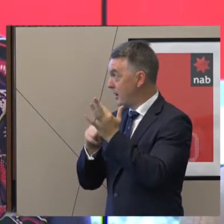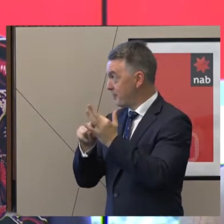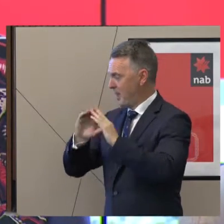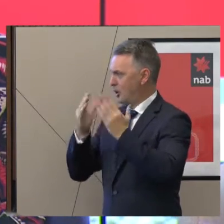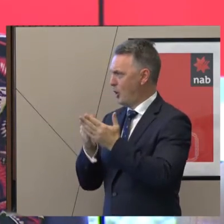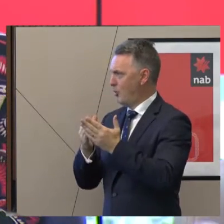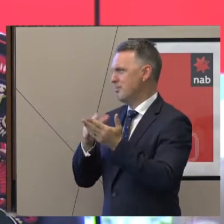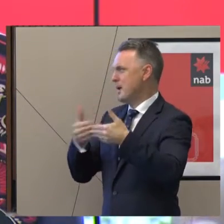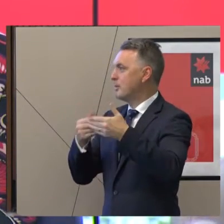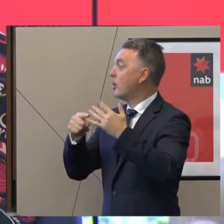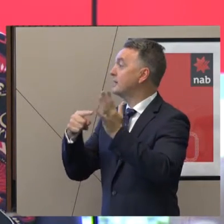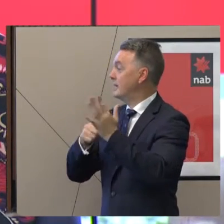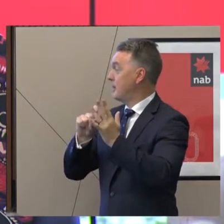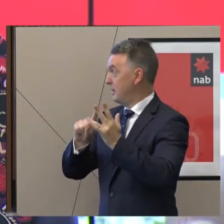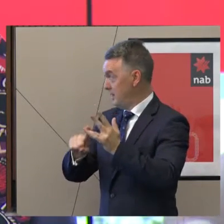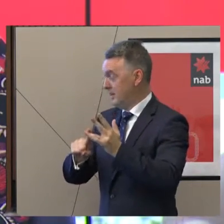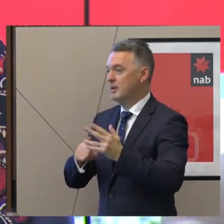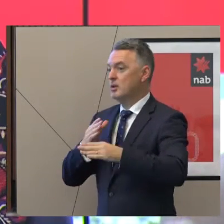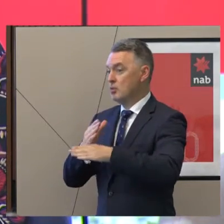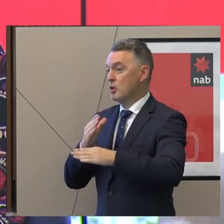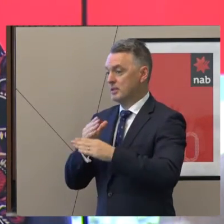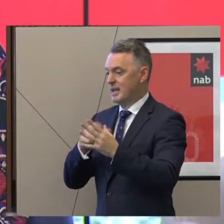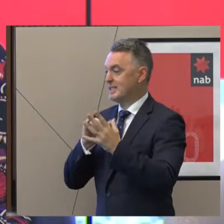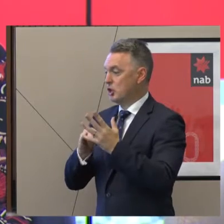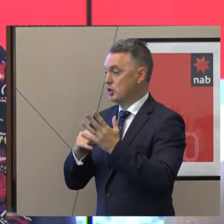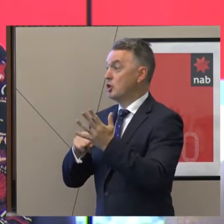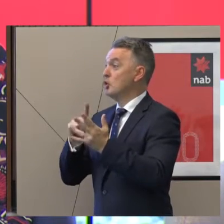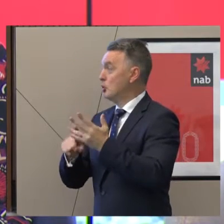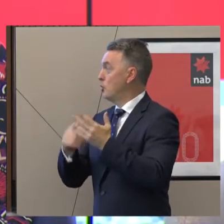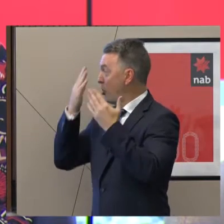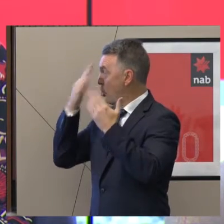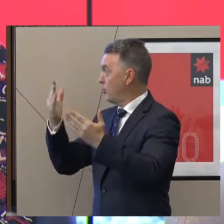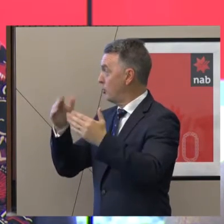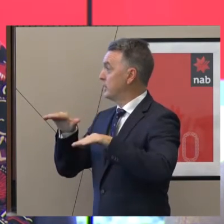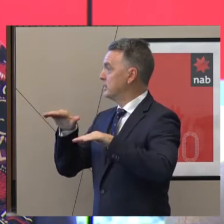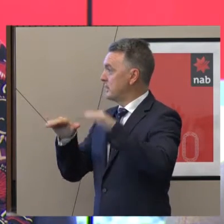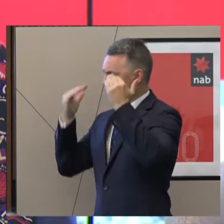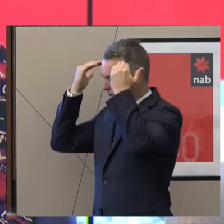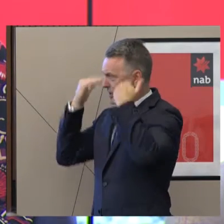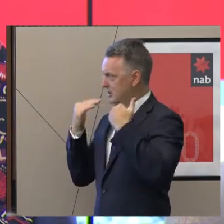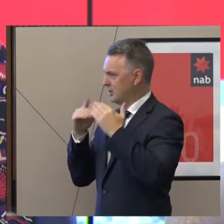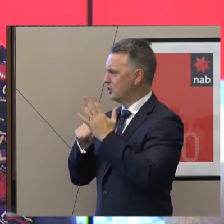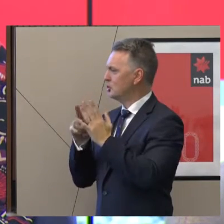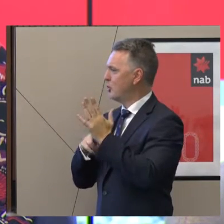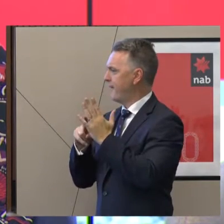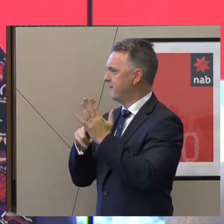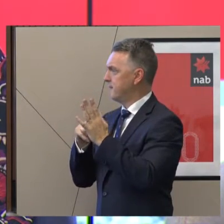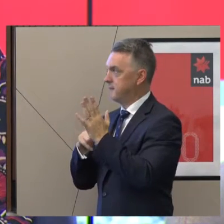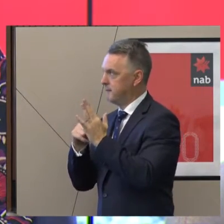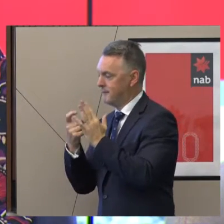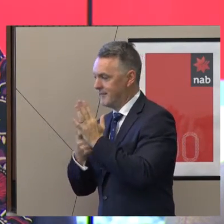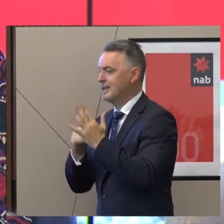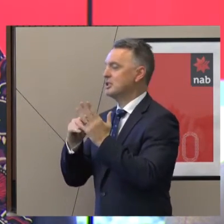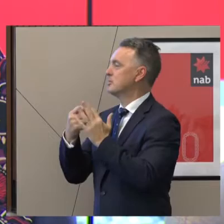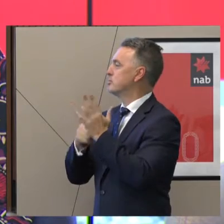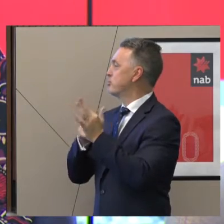management and IT consulting company, he worked as associate to the Honourable Justice John Van Dusser at the Federal Court. He has a